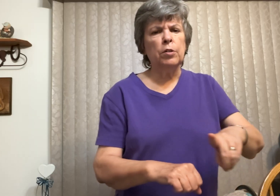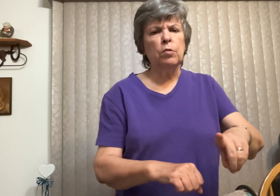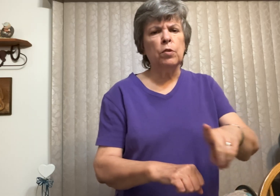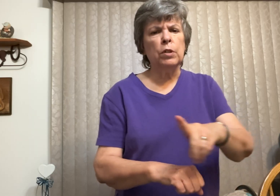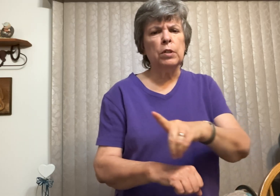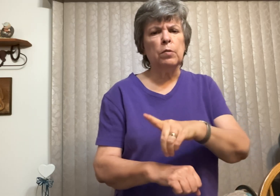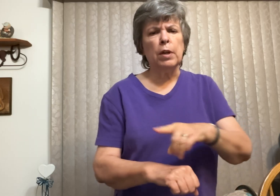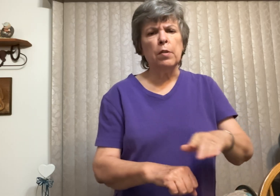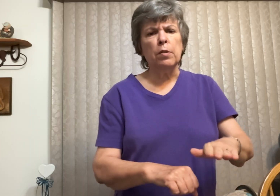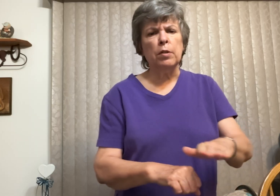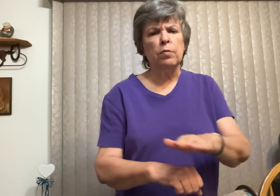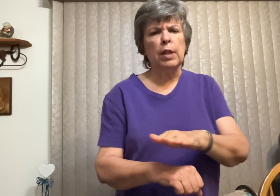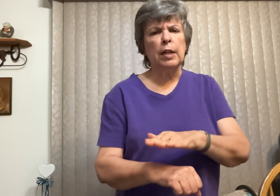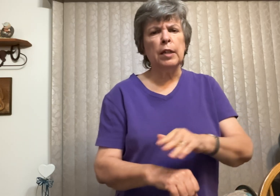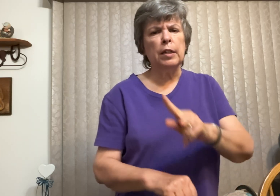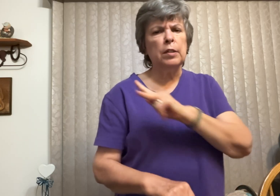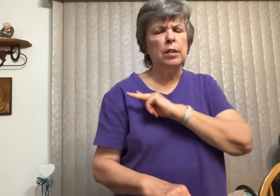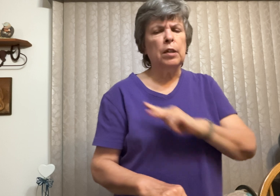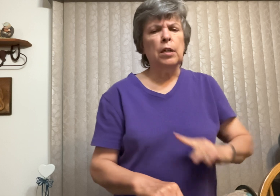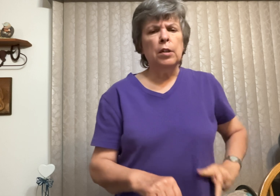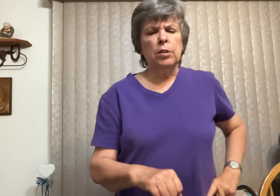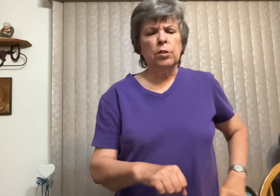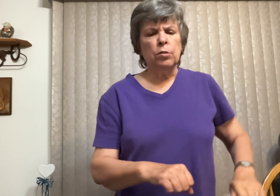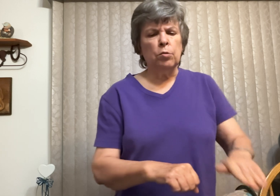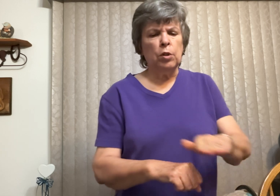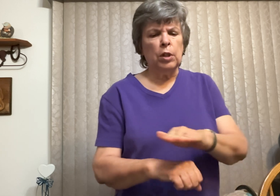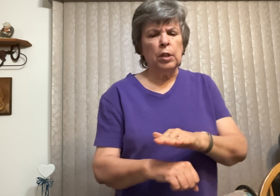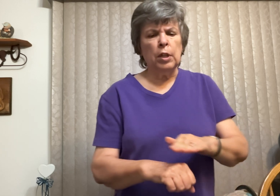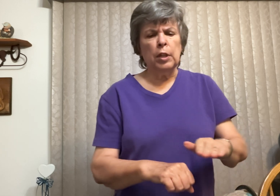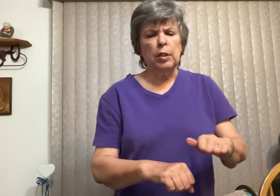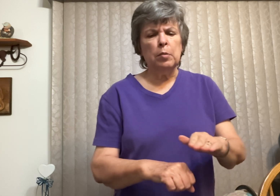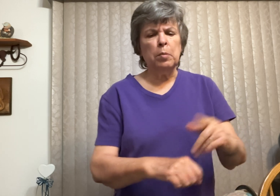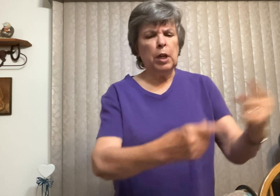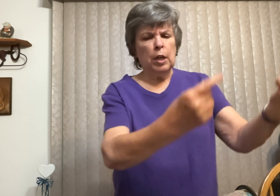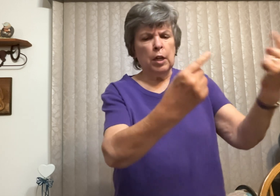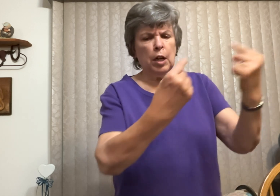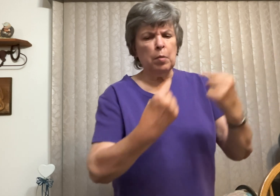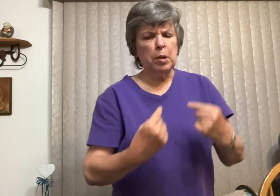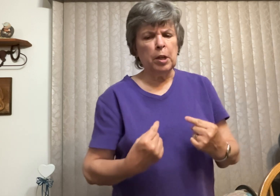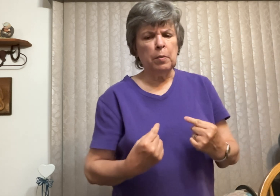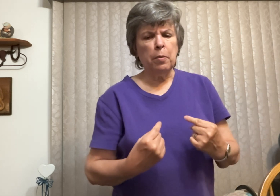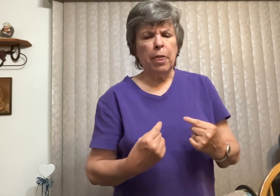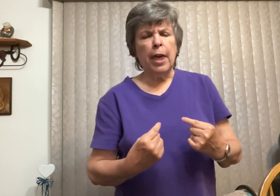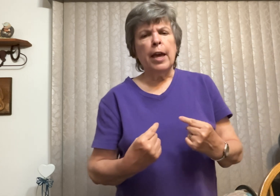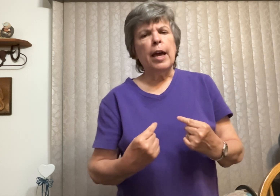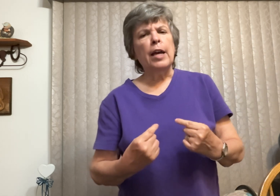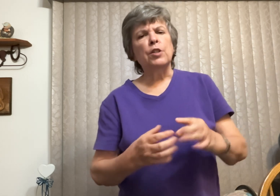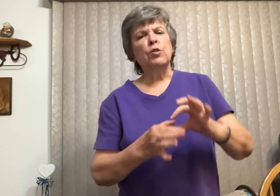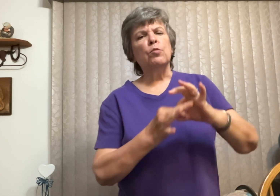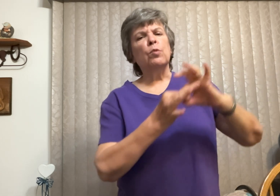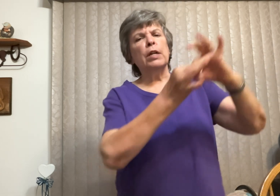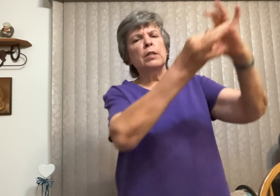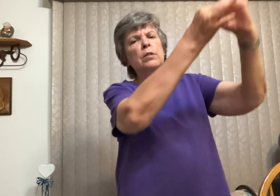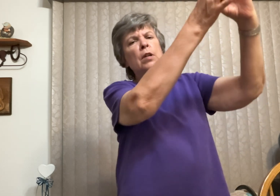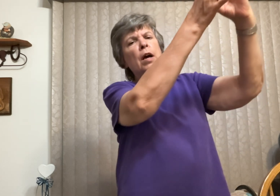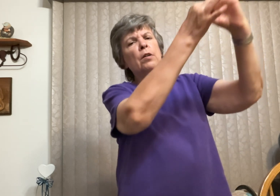over it rather than a flat hand. So kingdom, coming, and to reconcile.